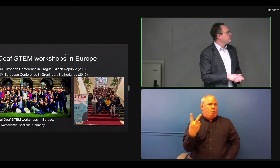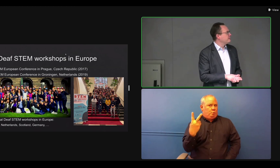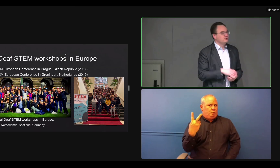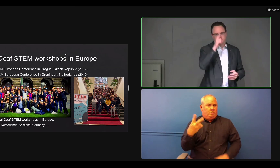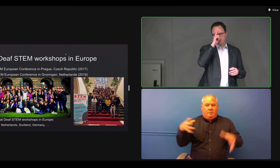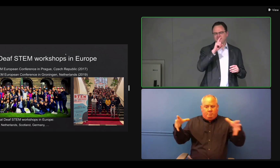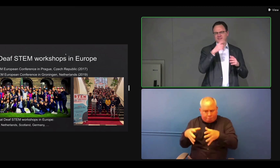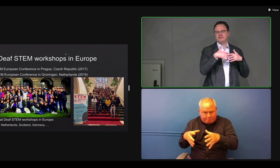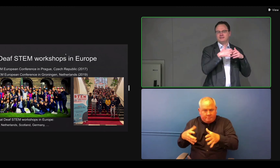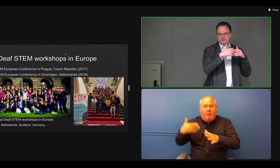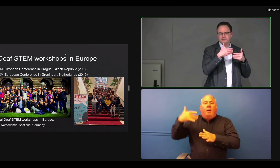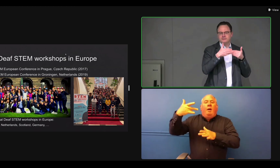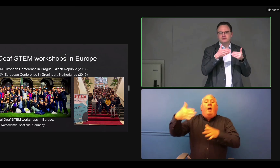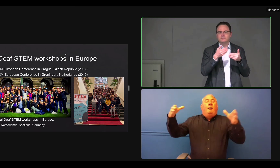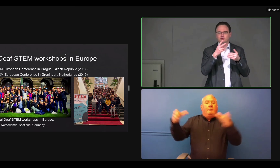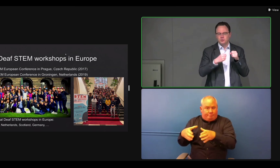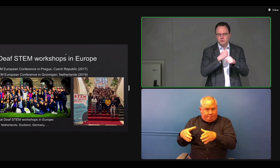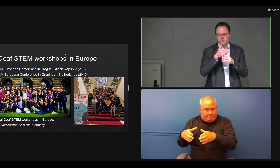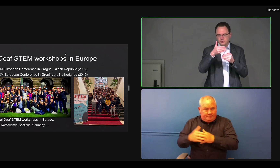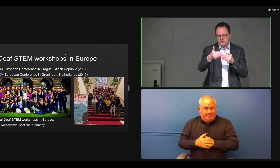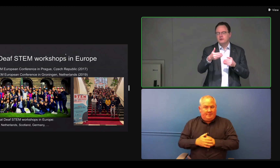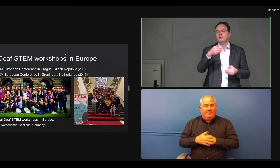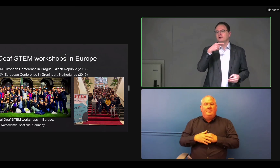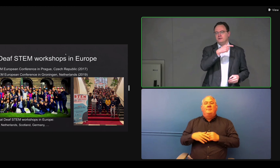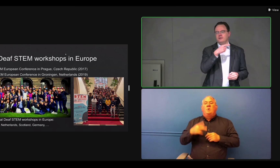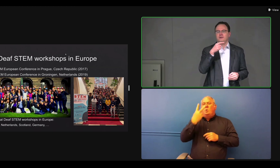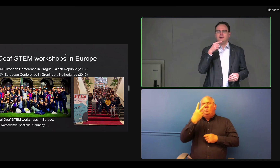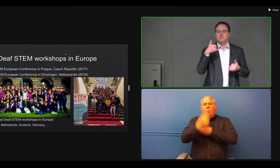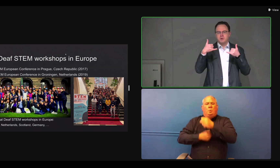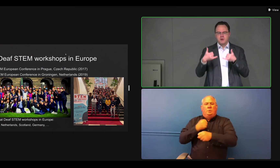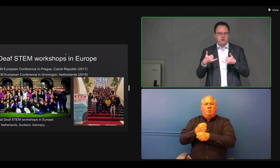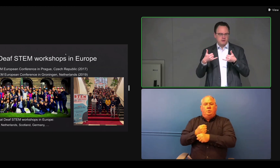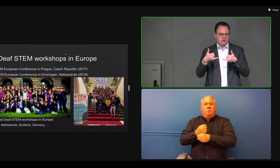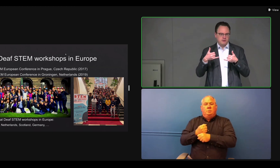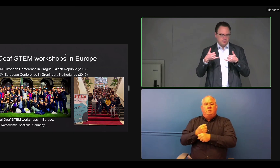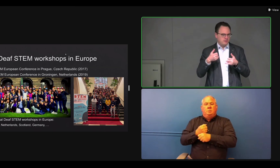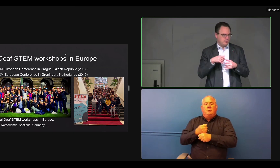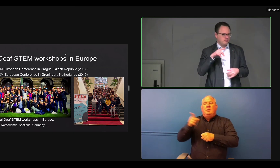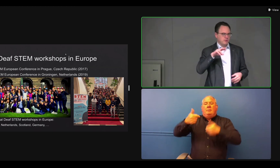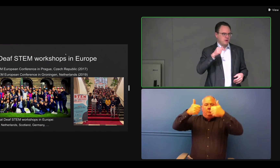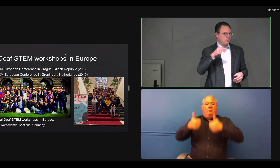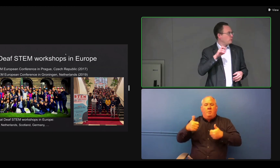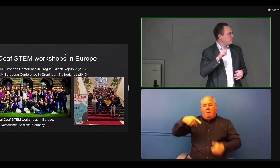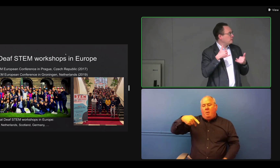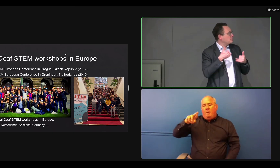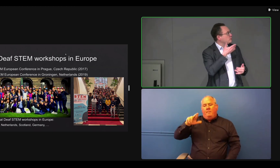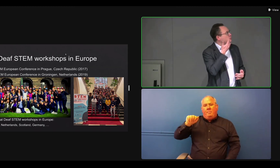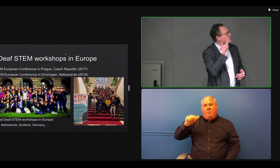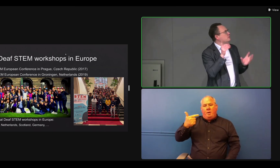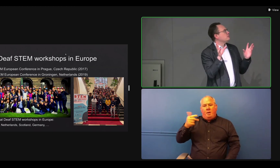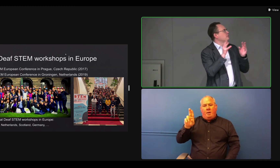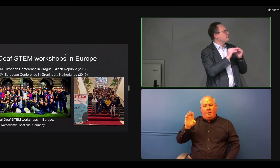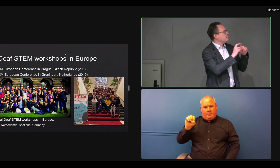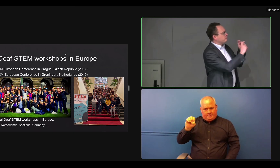We have had a couple of STEM conferences that have included not just Germany, but all of Europe. We met